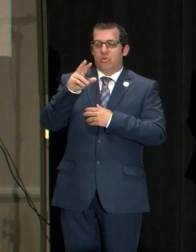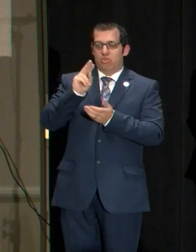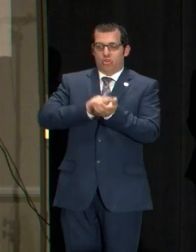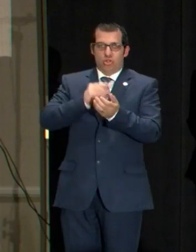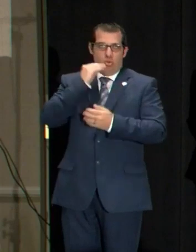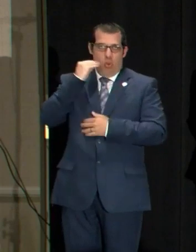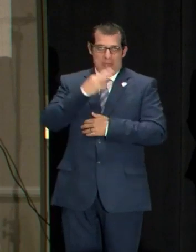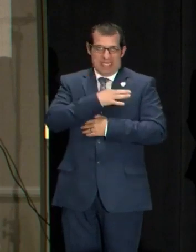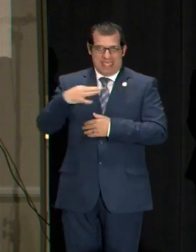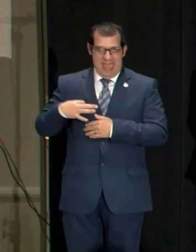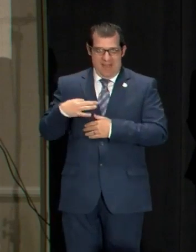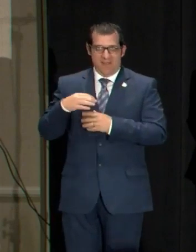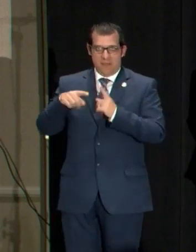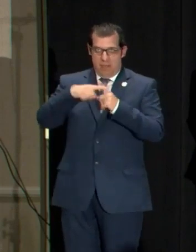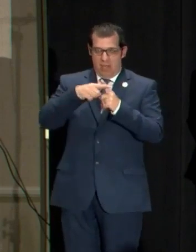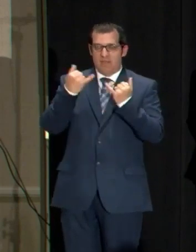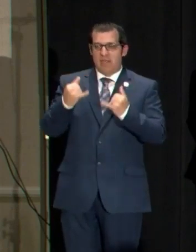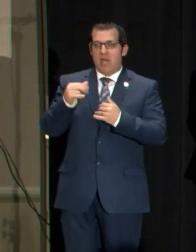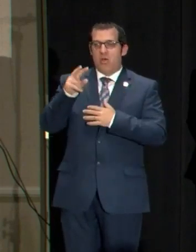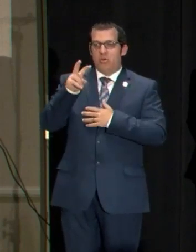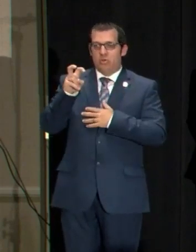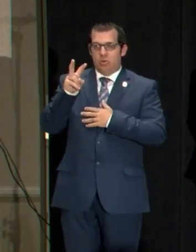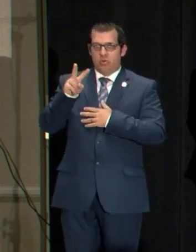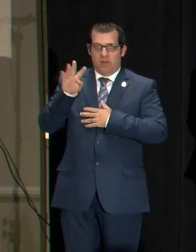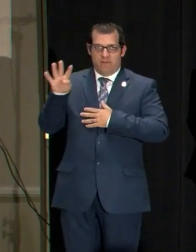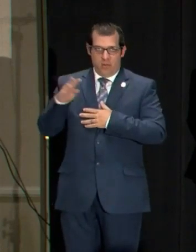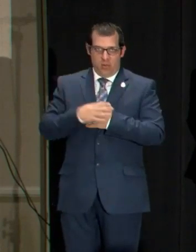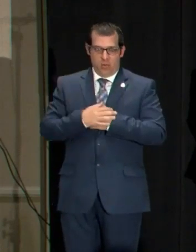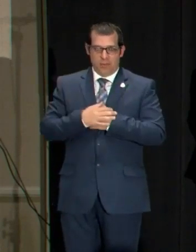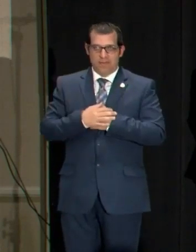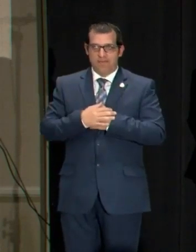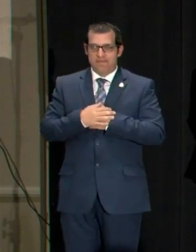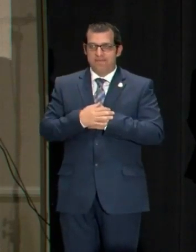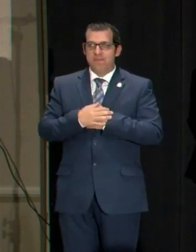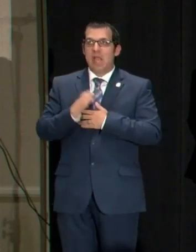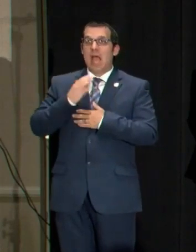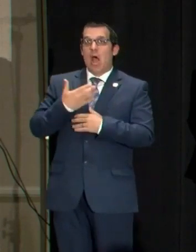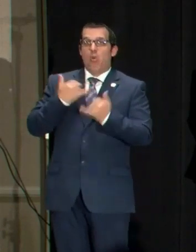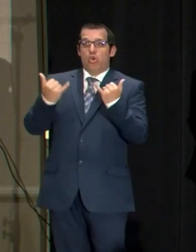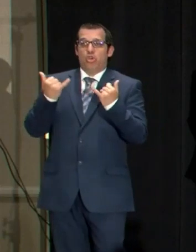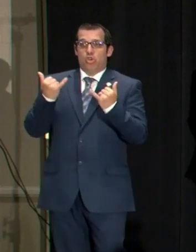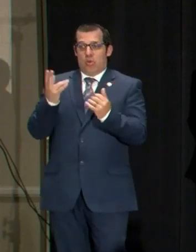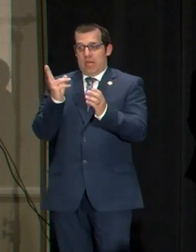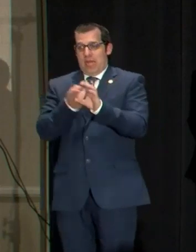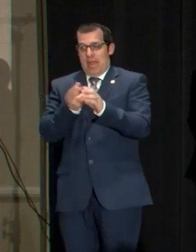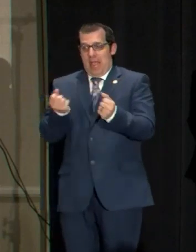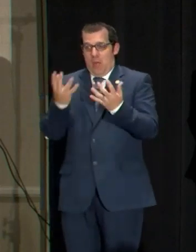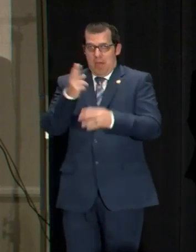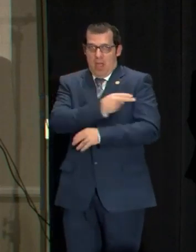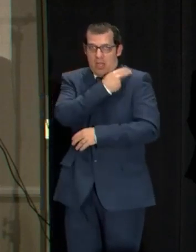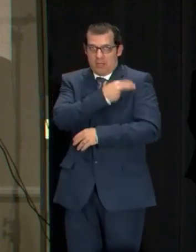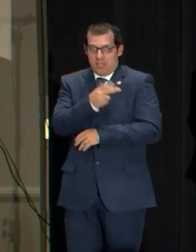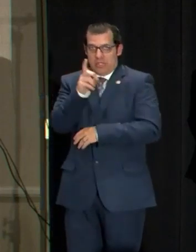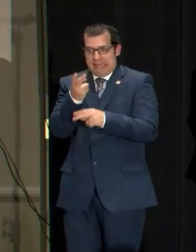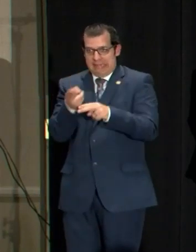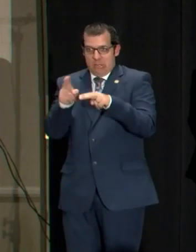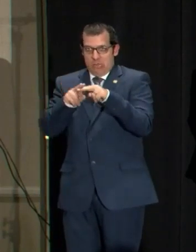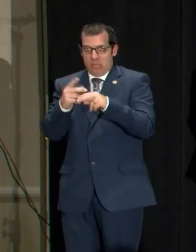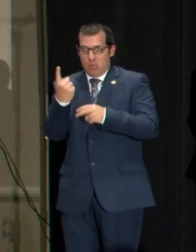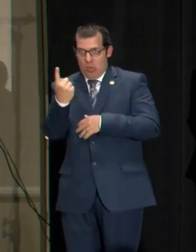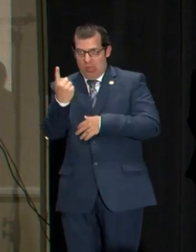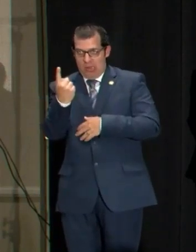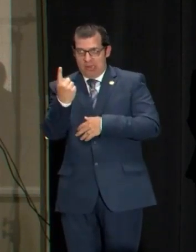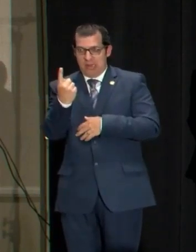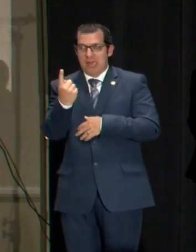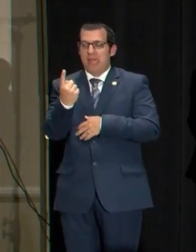we're at 224. The governor mentioned that our current hospitalized went up by 1, and